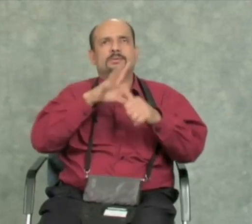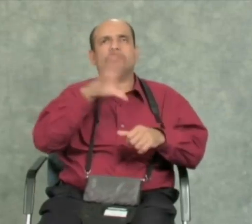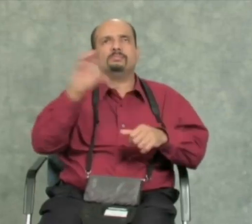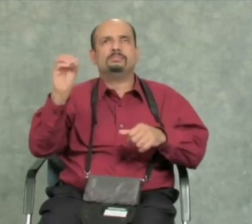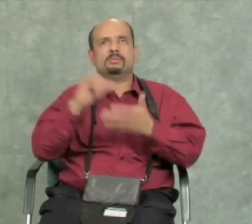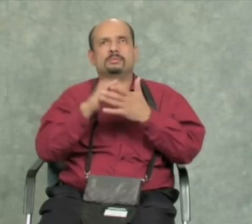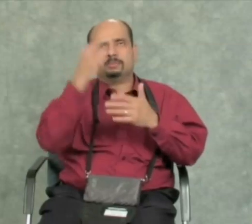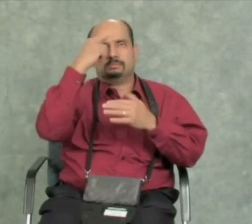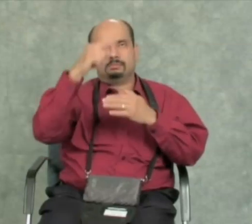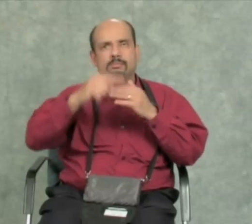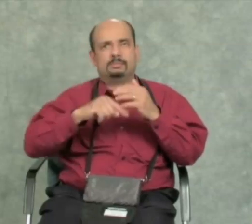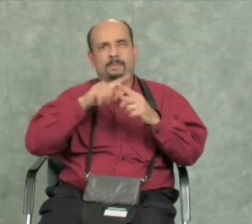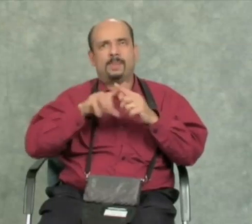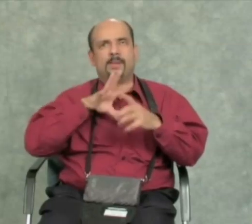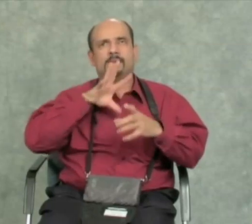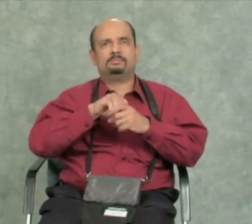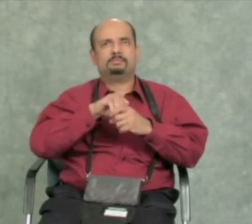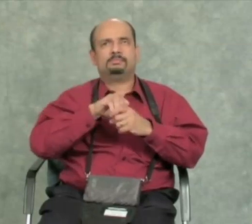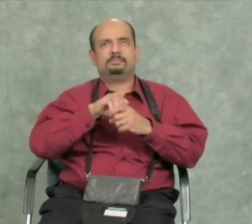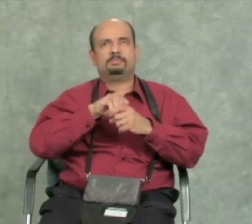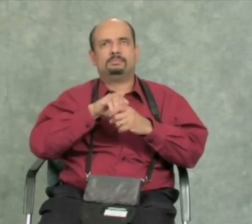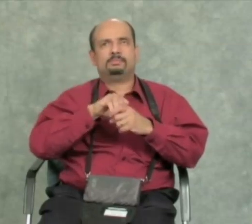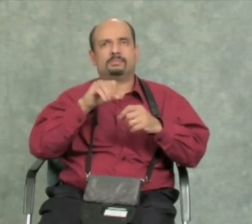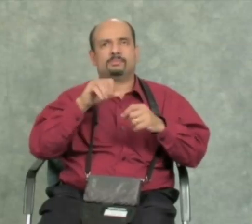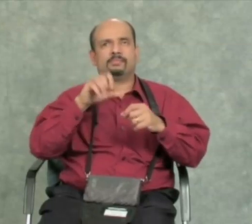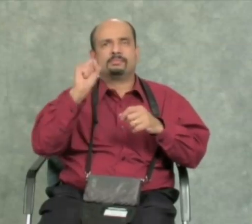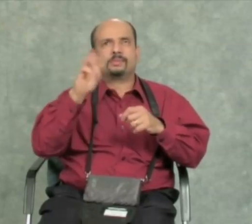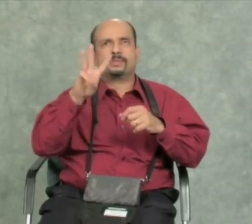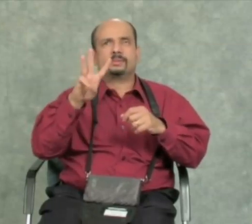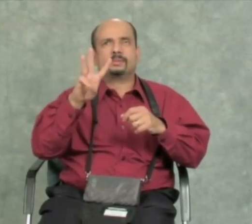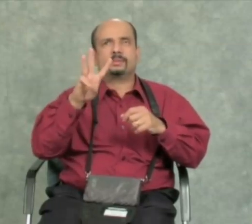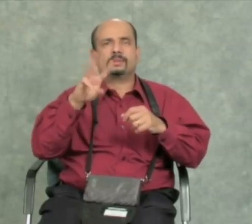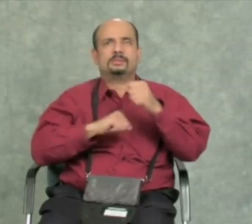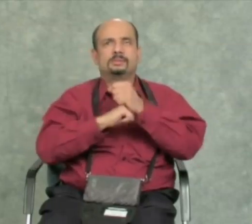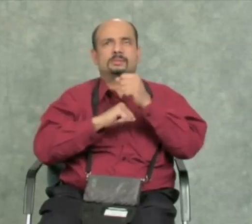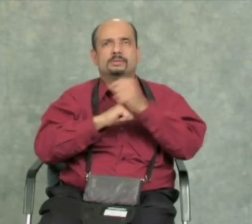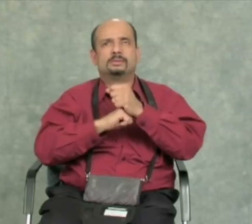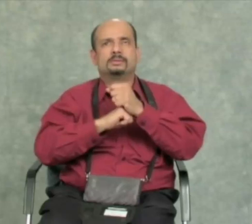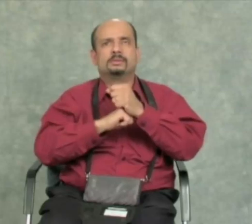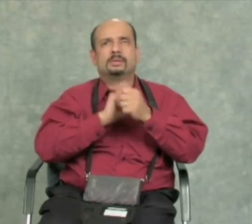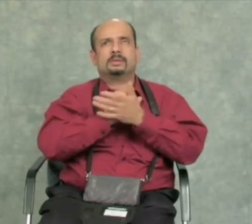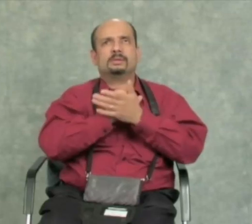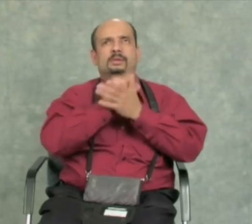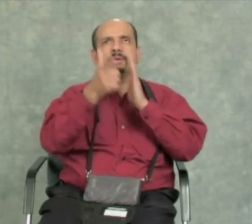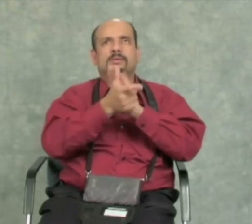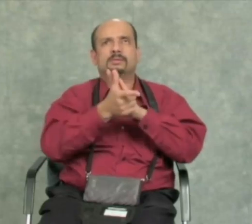I'm going to let you know about some cool apps and the software included that